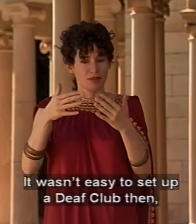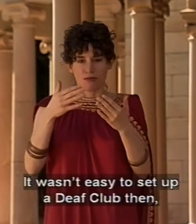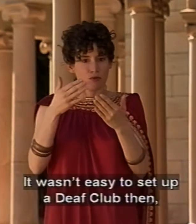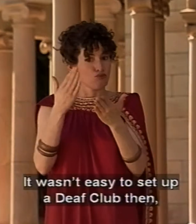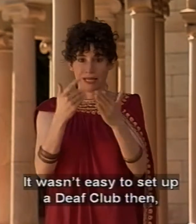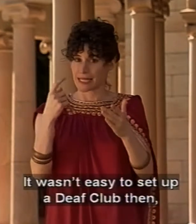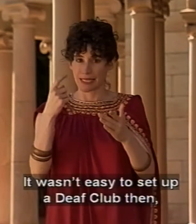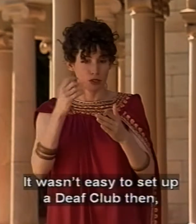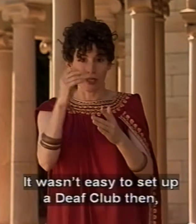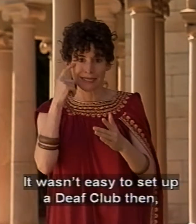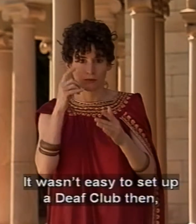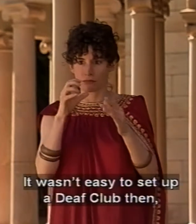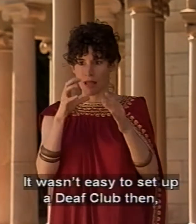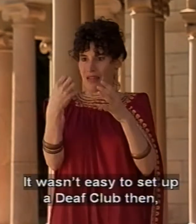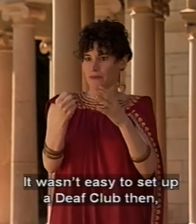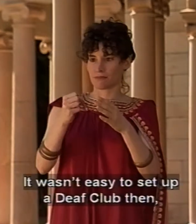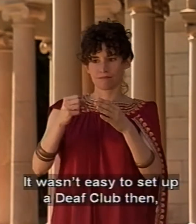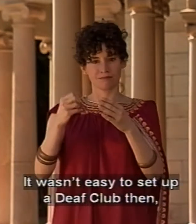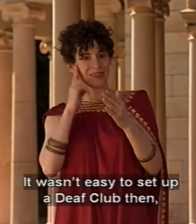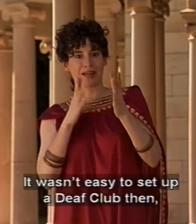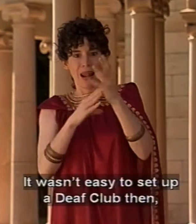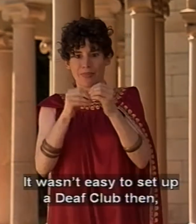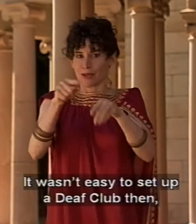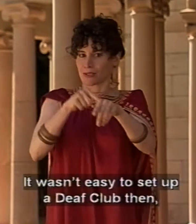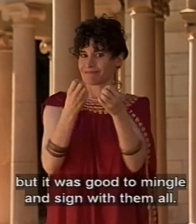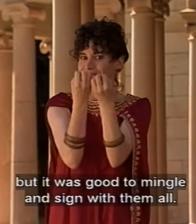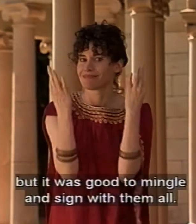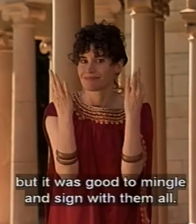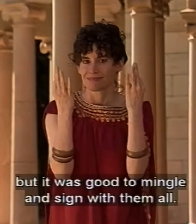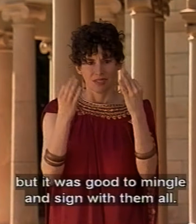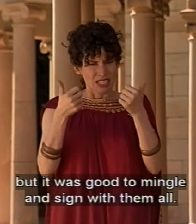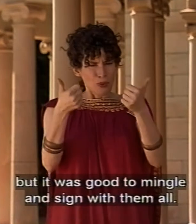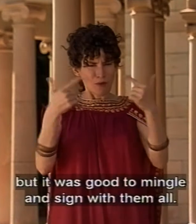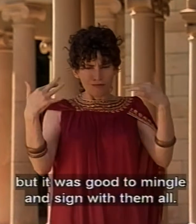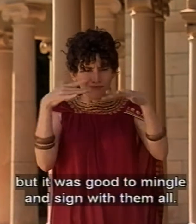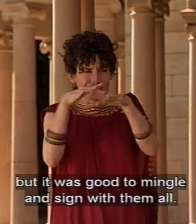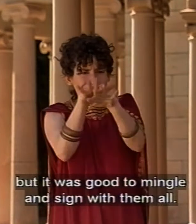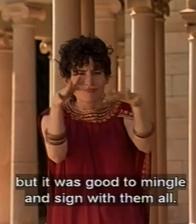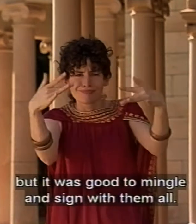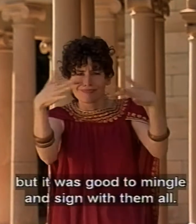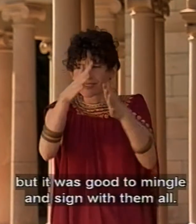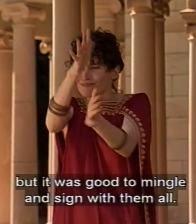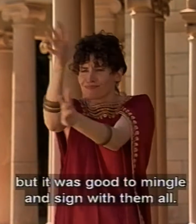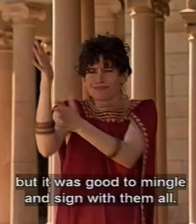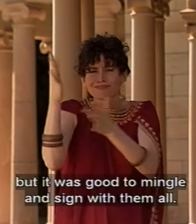with them. It wasn't easy to set up a deaf club at that time, but it was good to mingle and sign with them